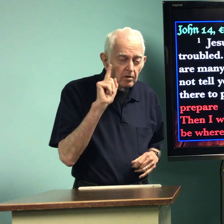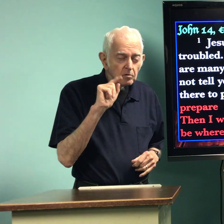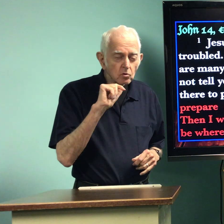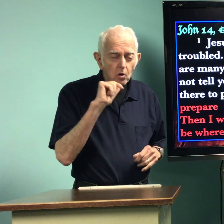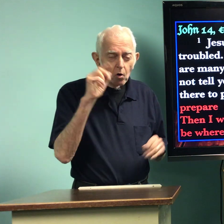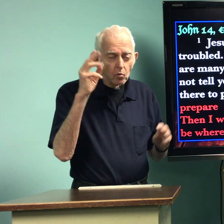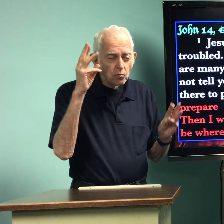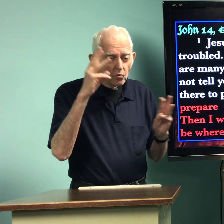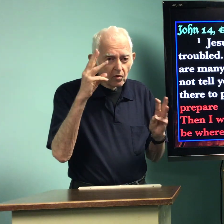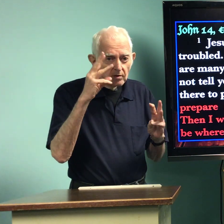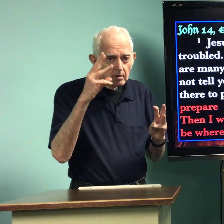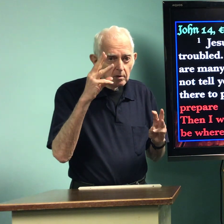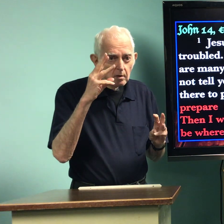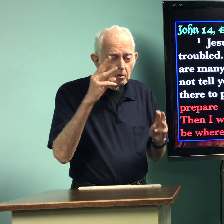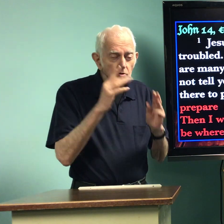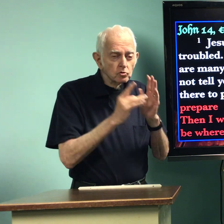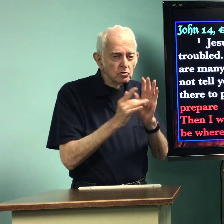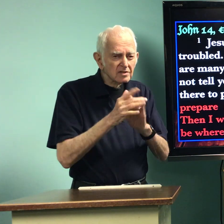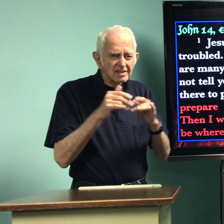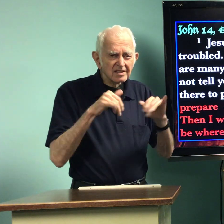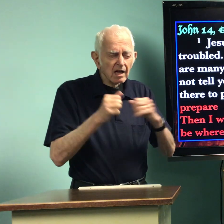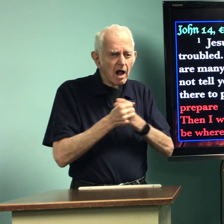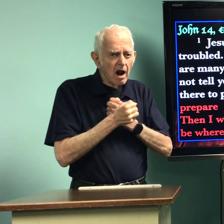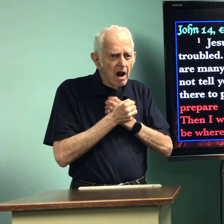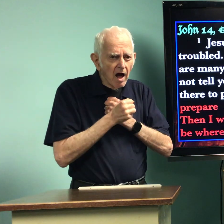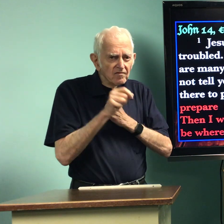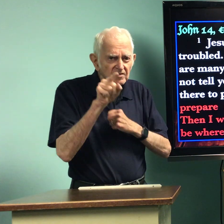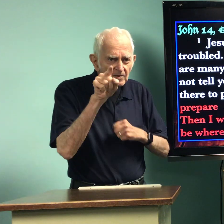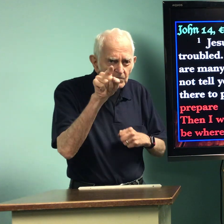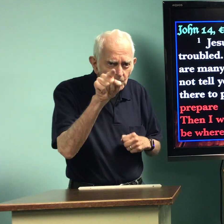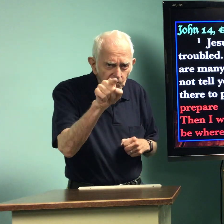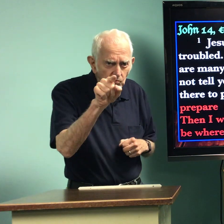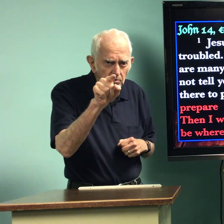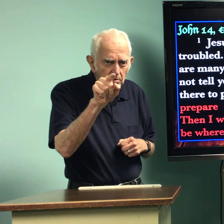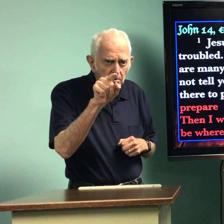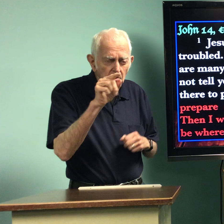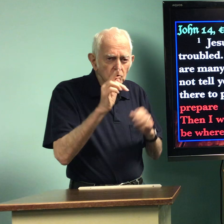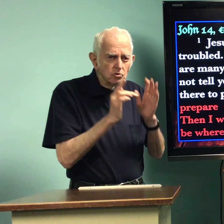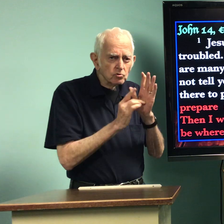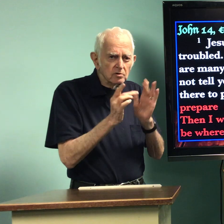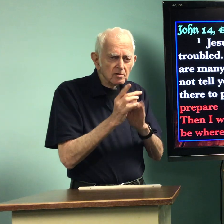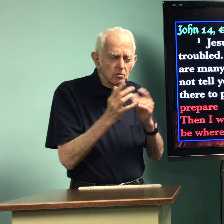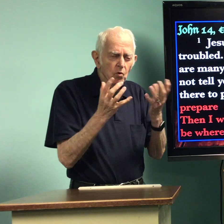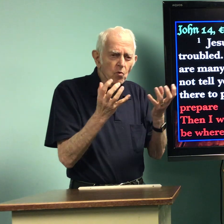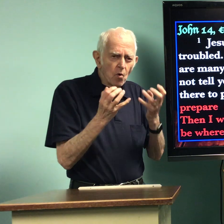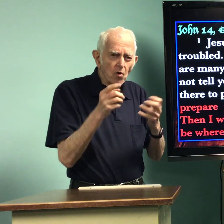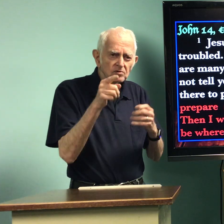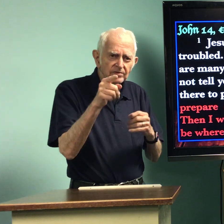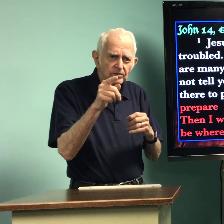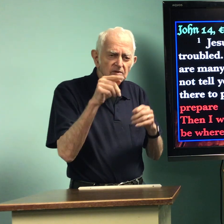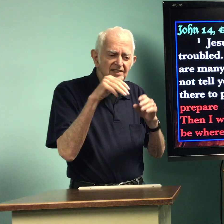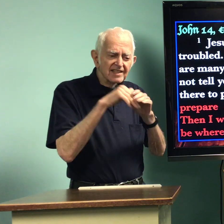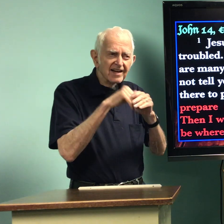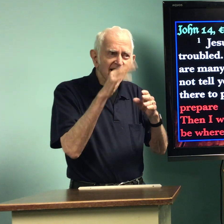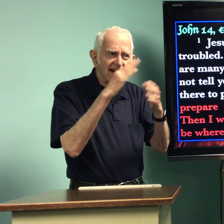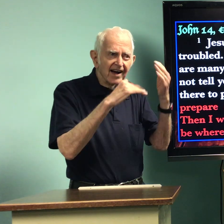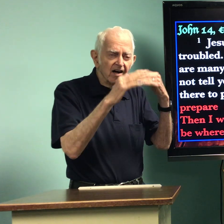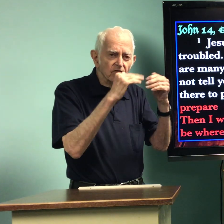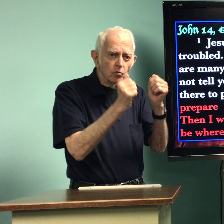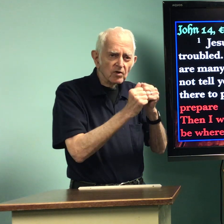deaf, don't worry. Jesus still loves you. Jesus wants you in